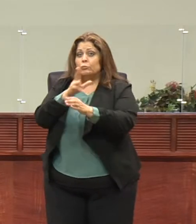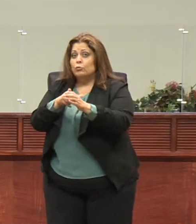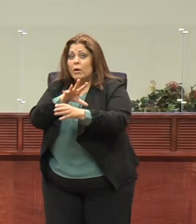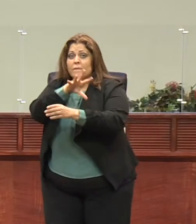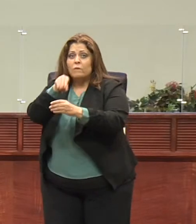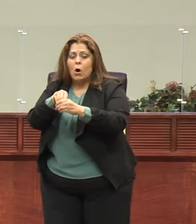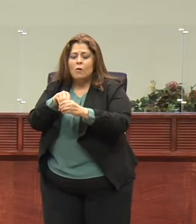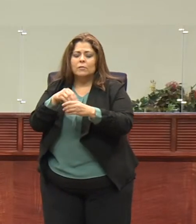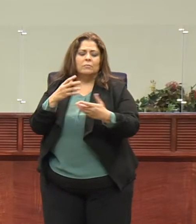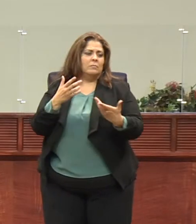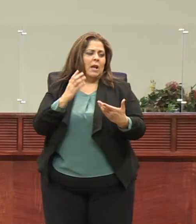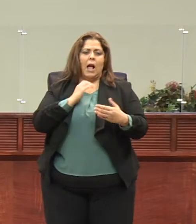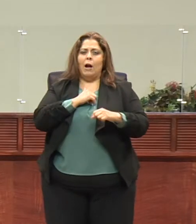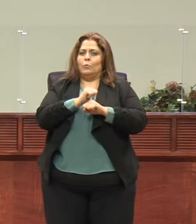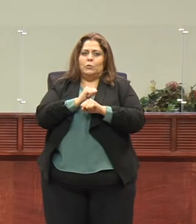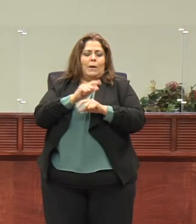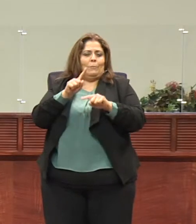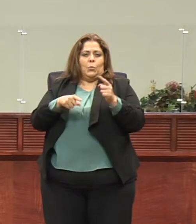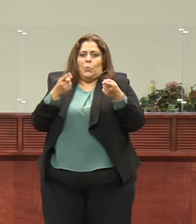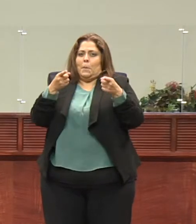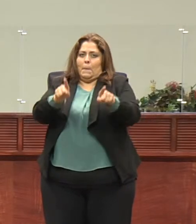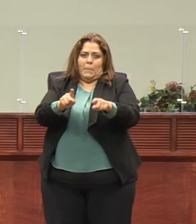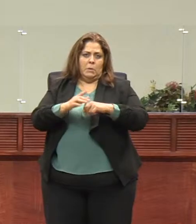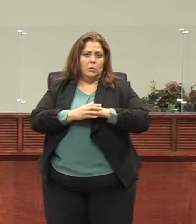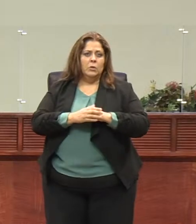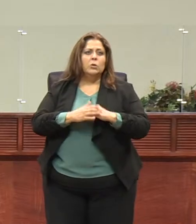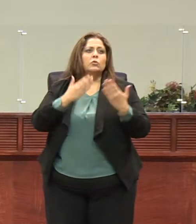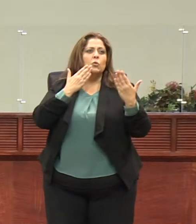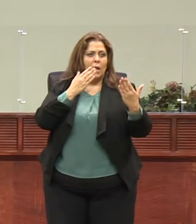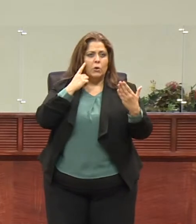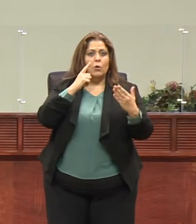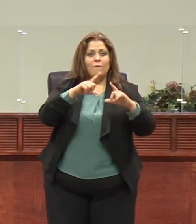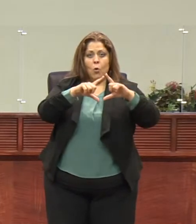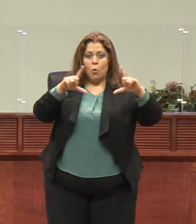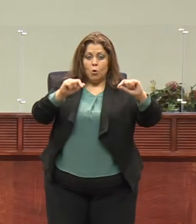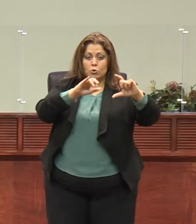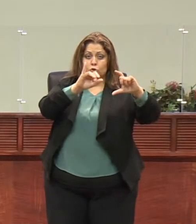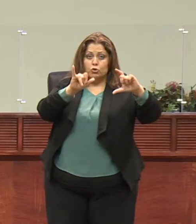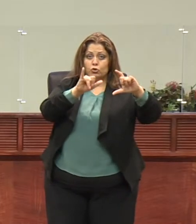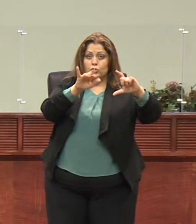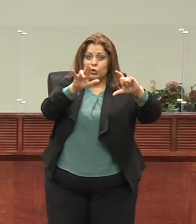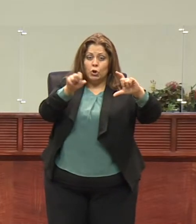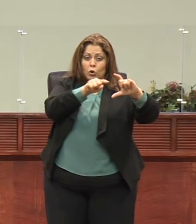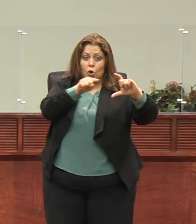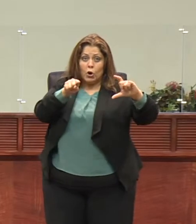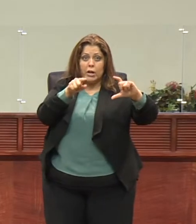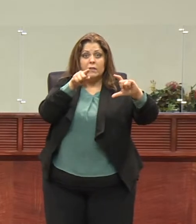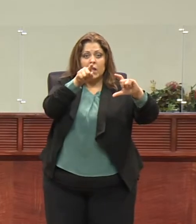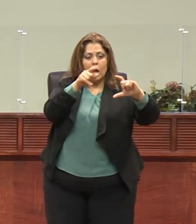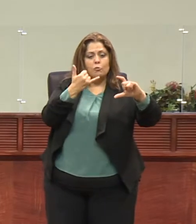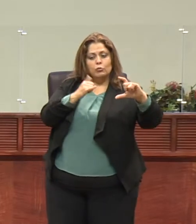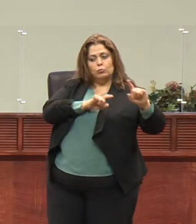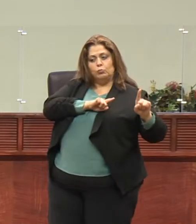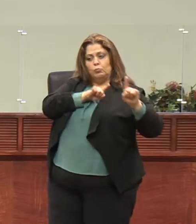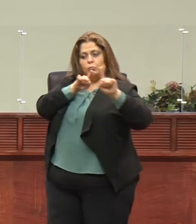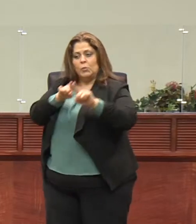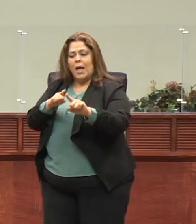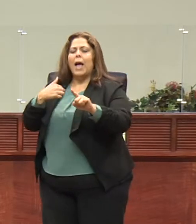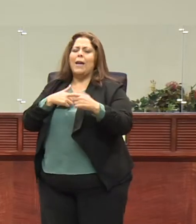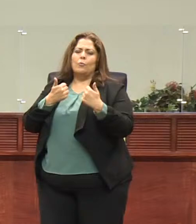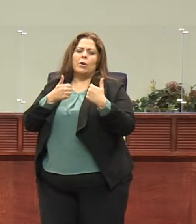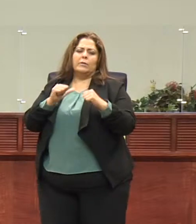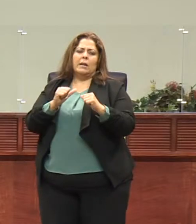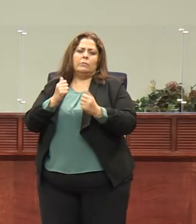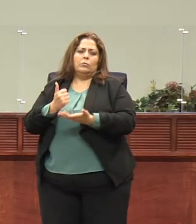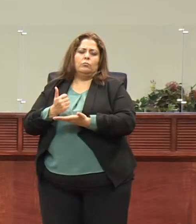our job. So I appreciate the fact that you are showing up and we are attempting to keep you safe. And with